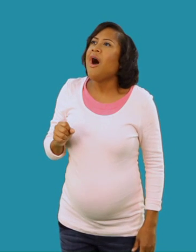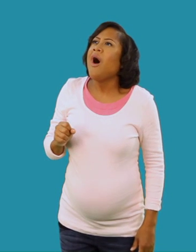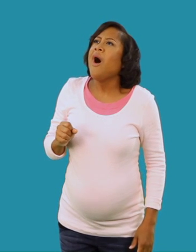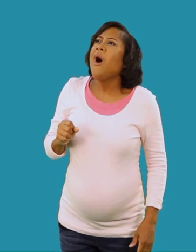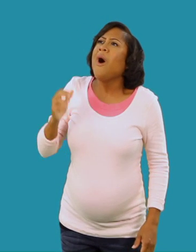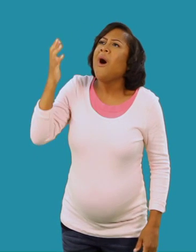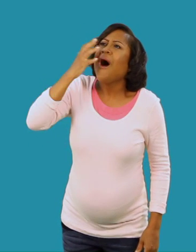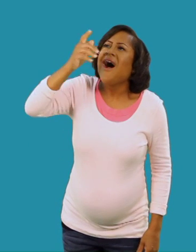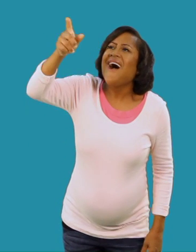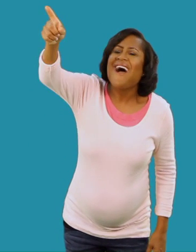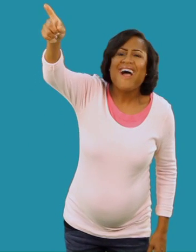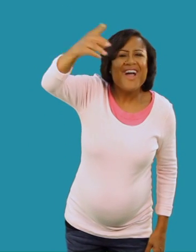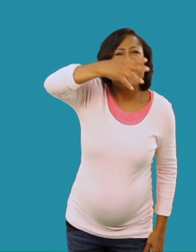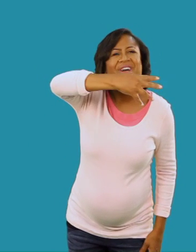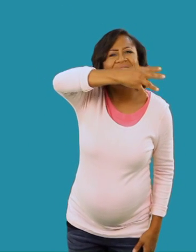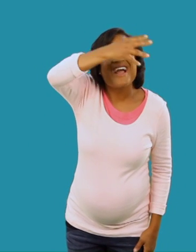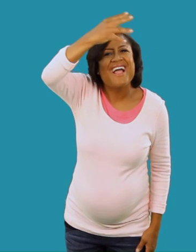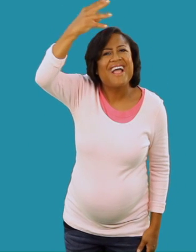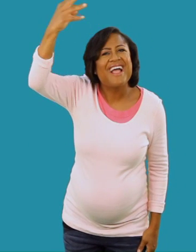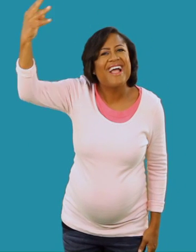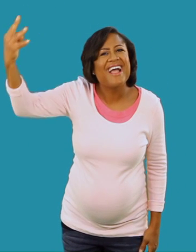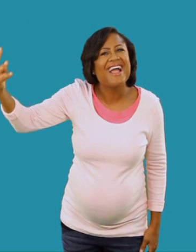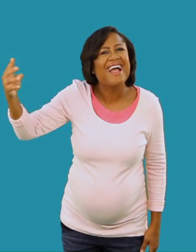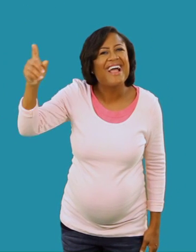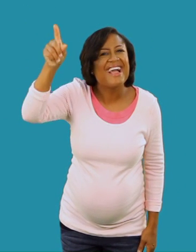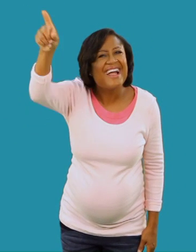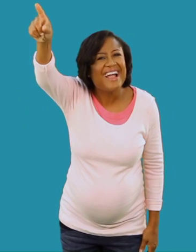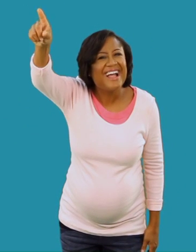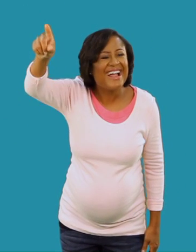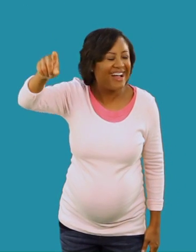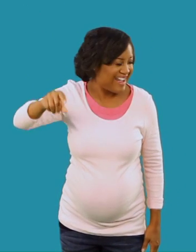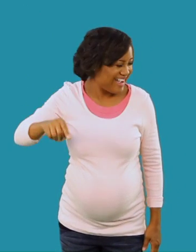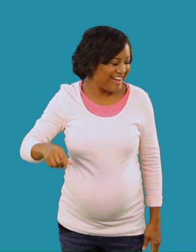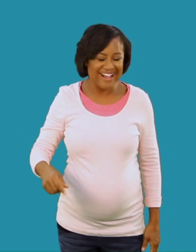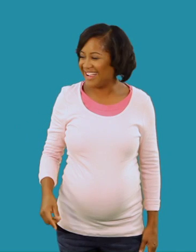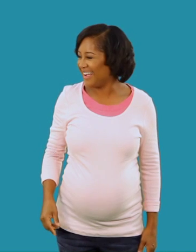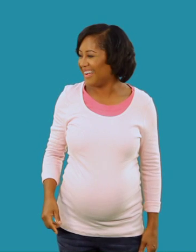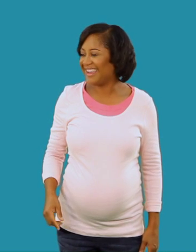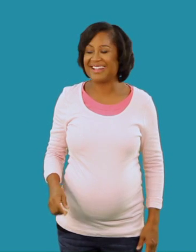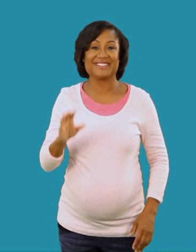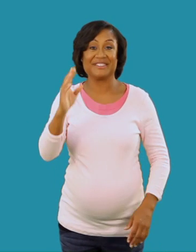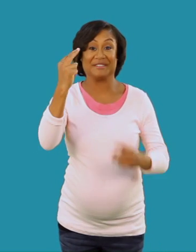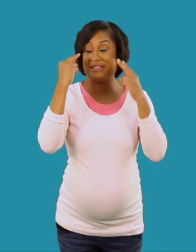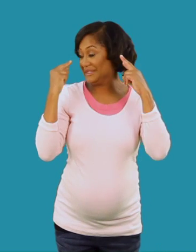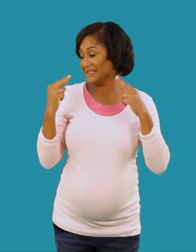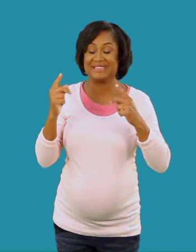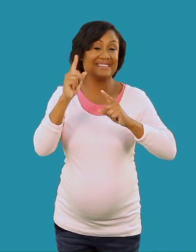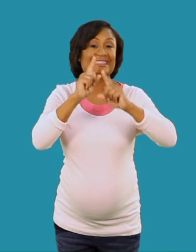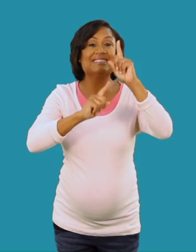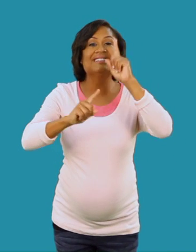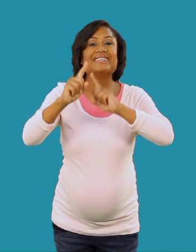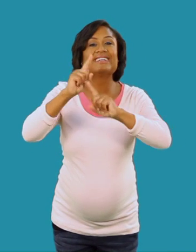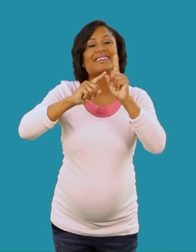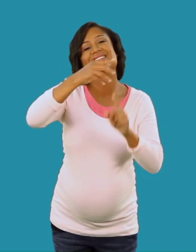a rainbow, says Shelly as she signs rainbow.